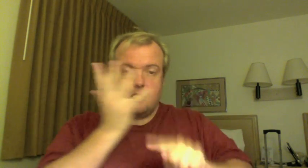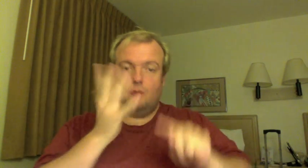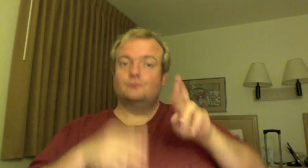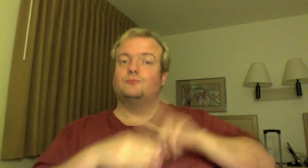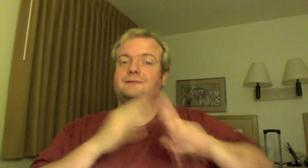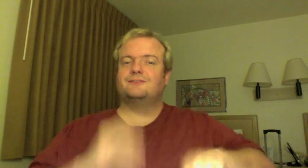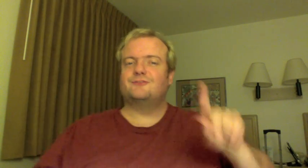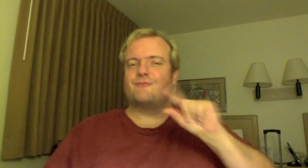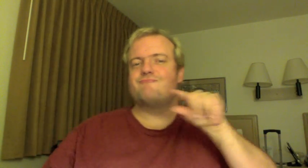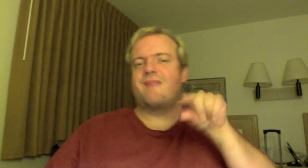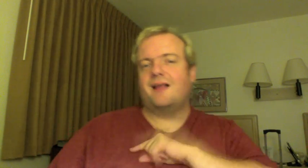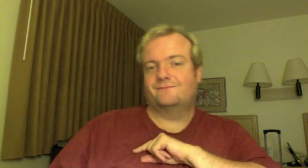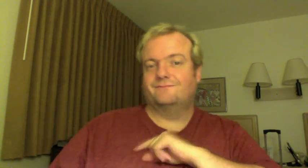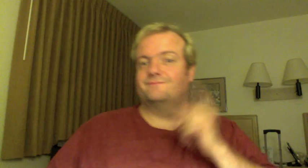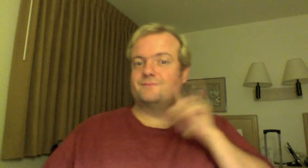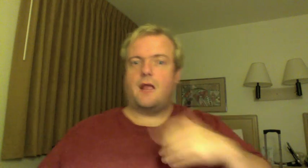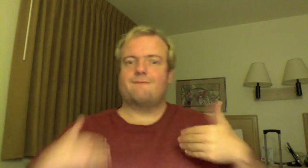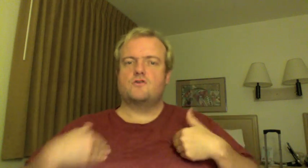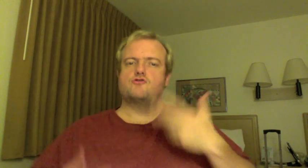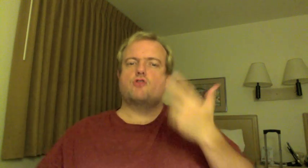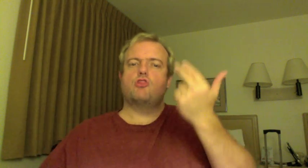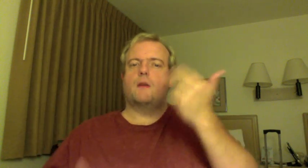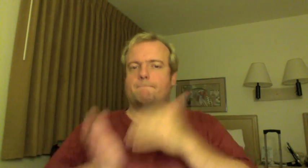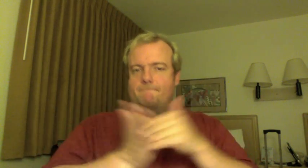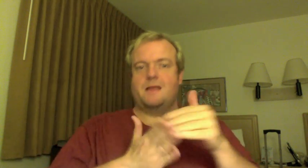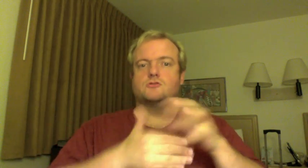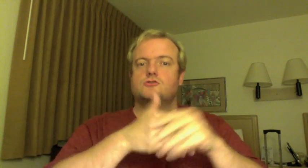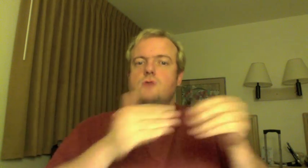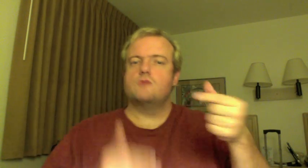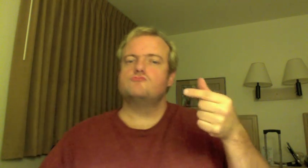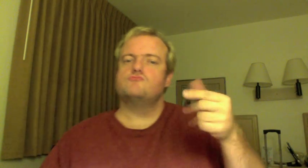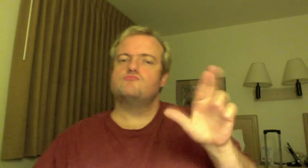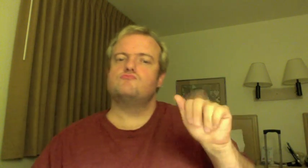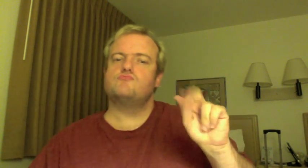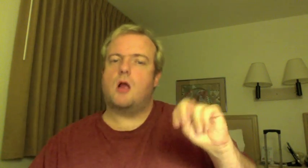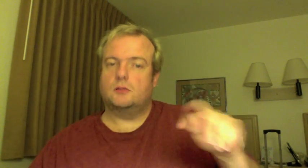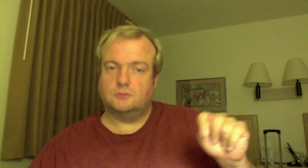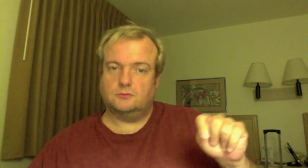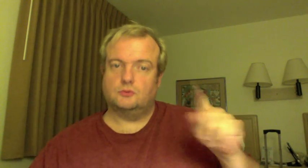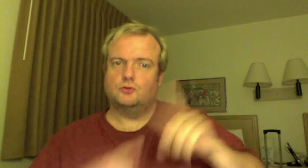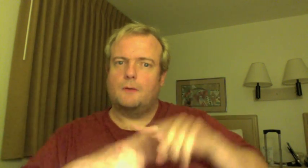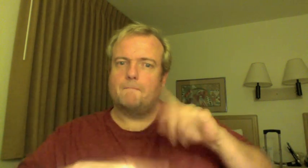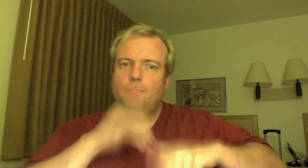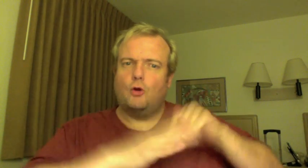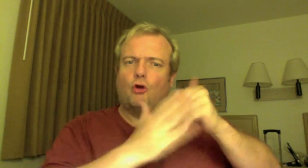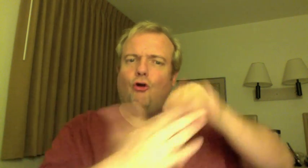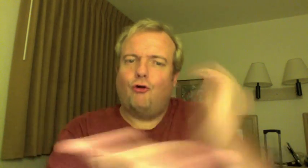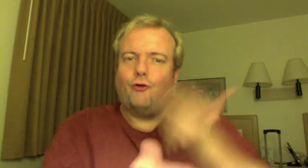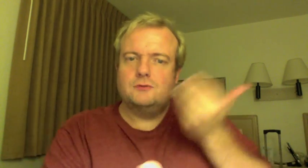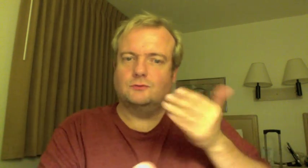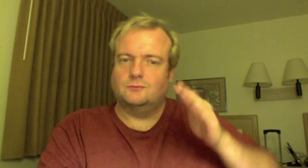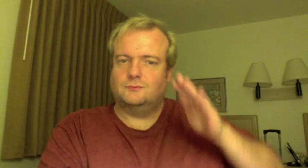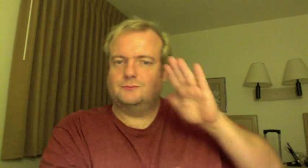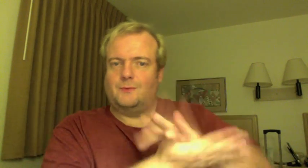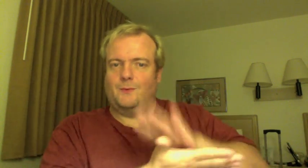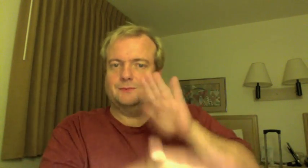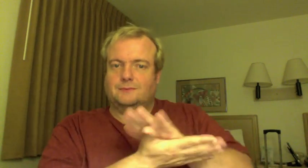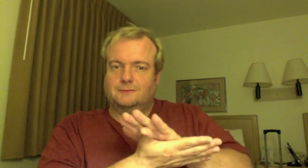really proud. The most amazing thing is that it was really realized exactly how we wanted. So if you don't